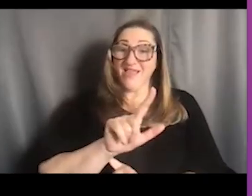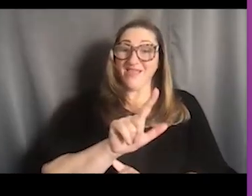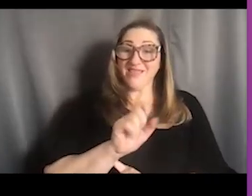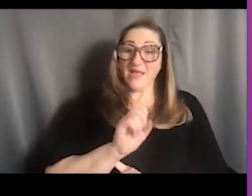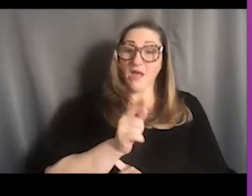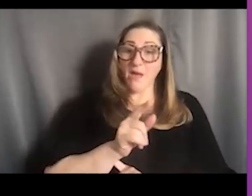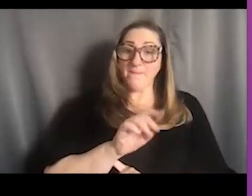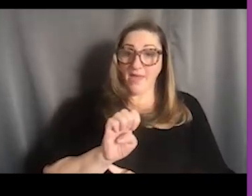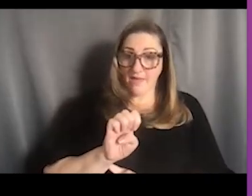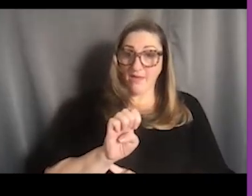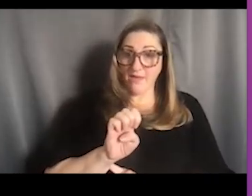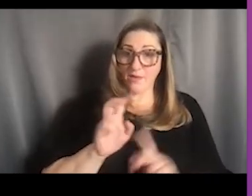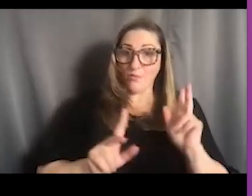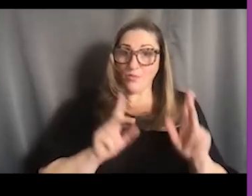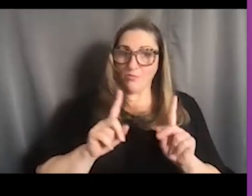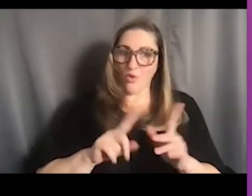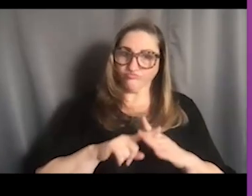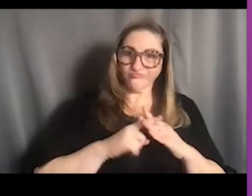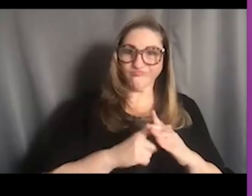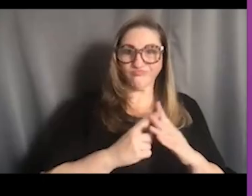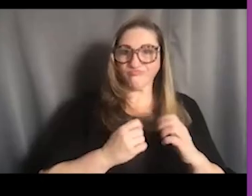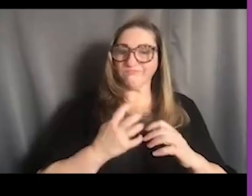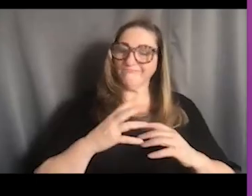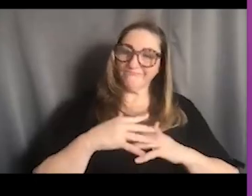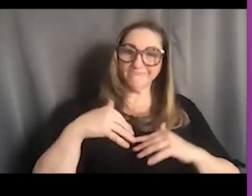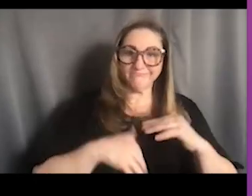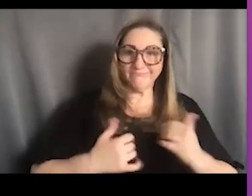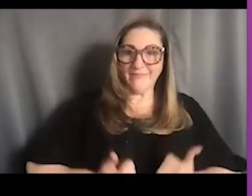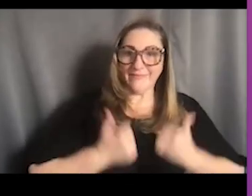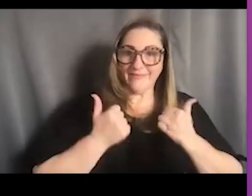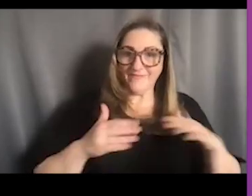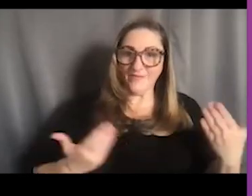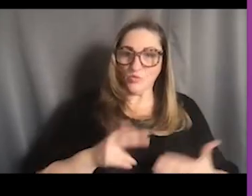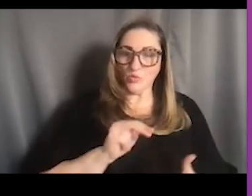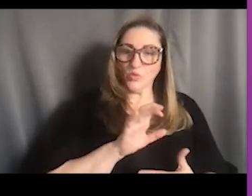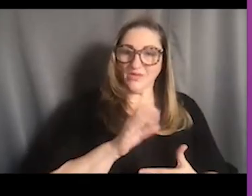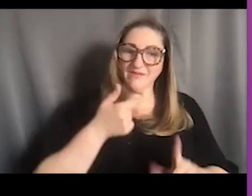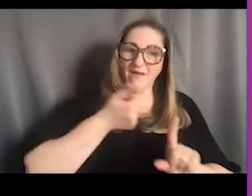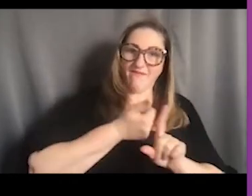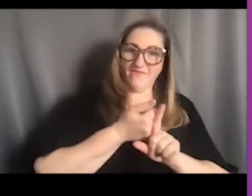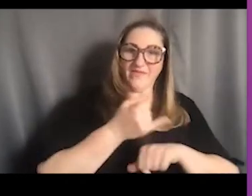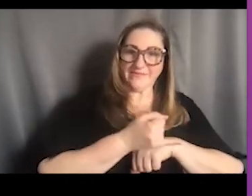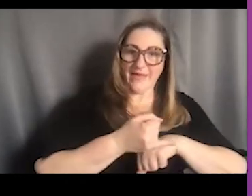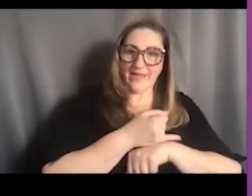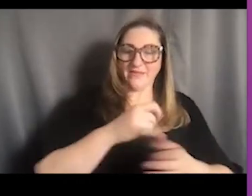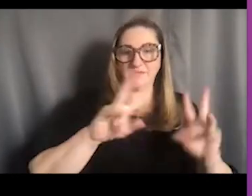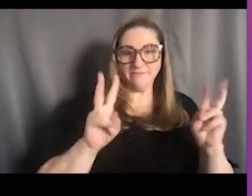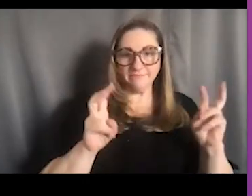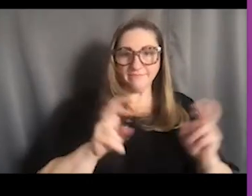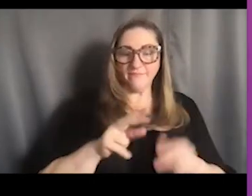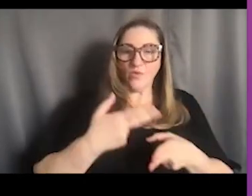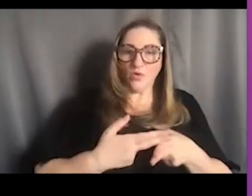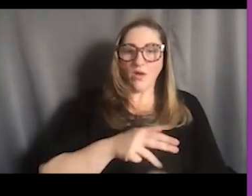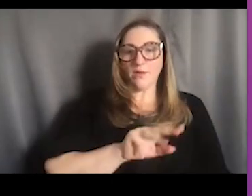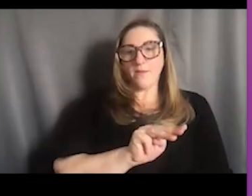Manhattan. We recognize that as an organization based in New York City, we have benefited and continue to benefit from the